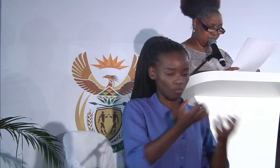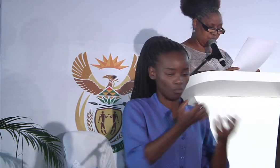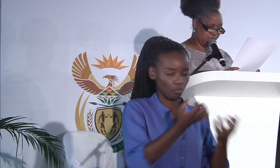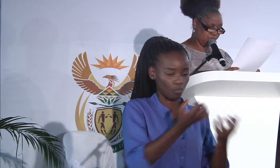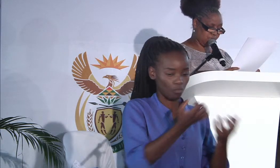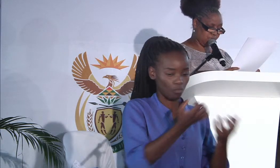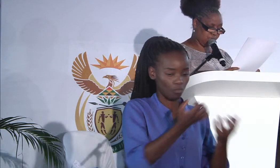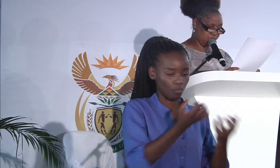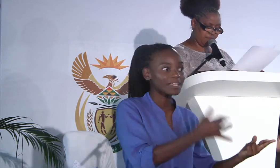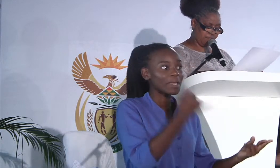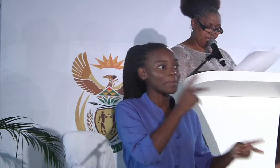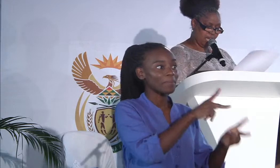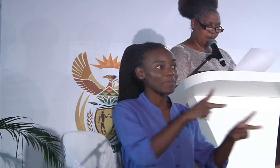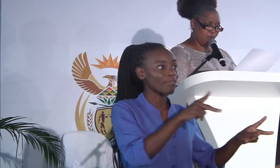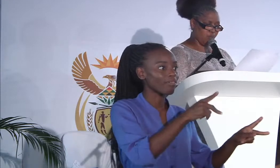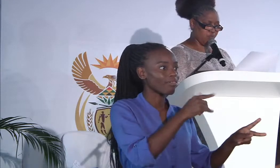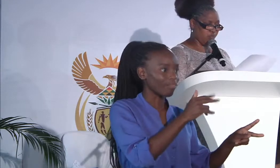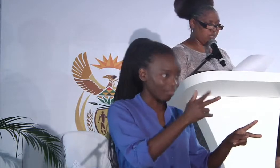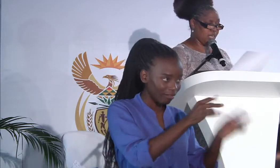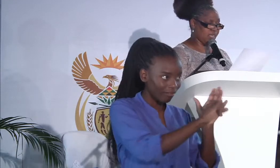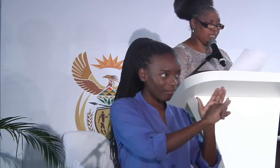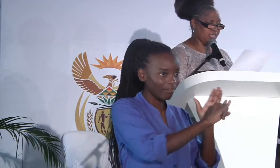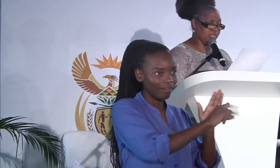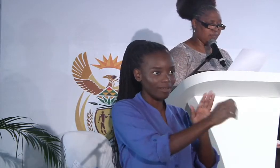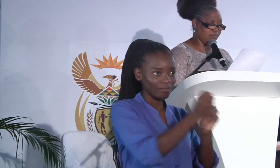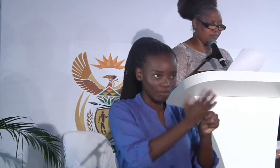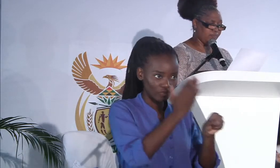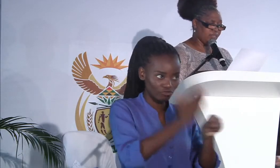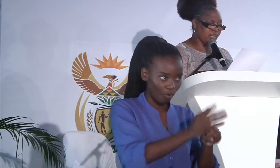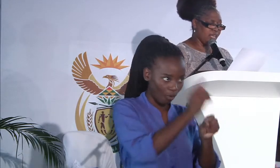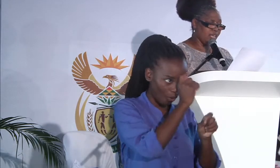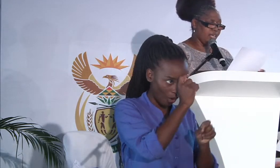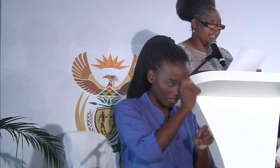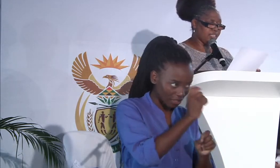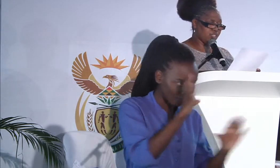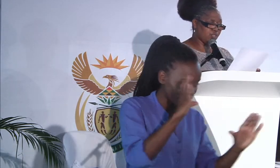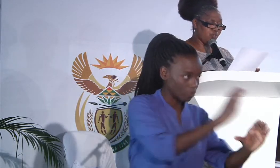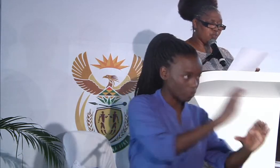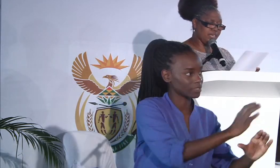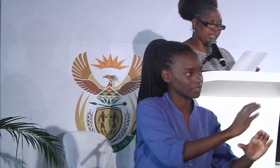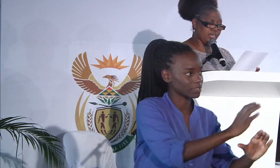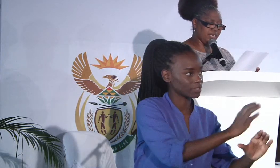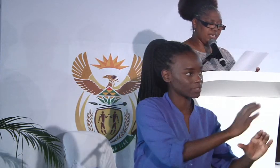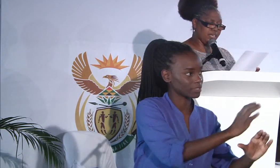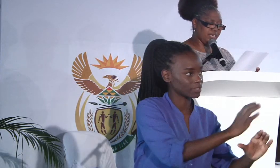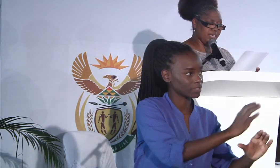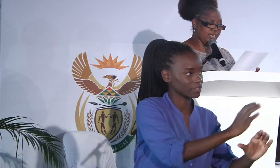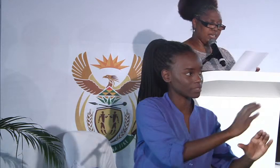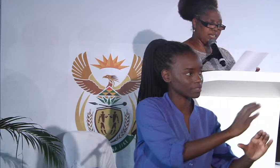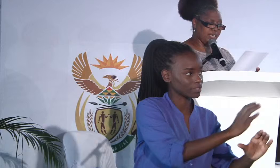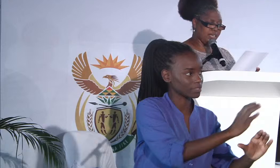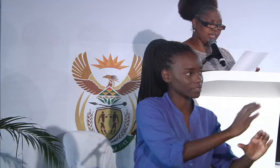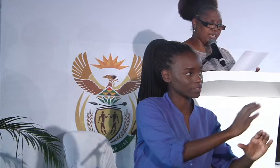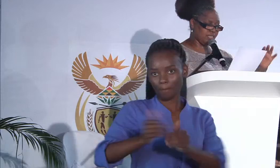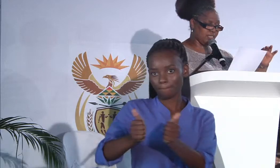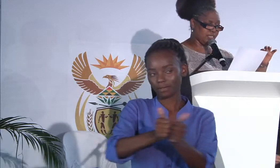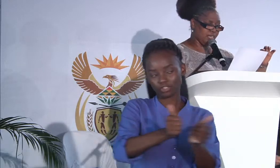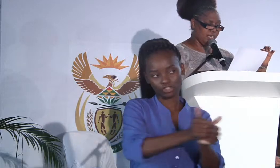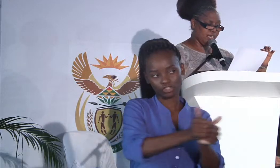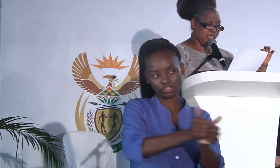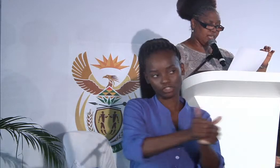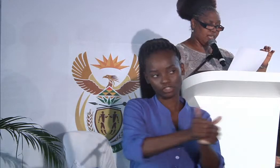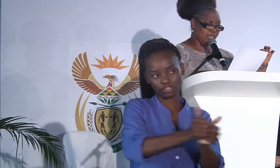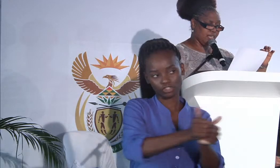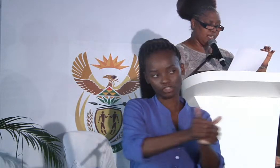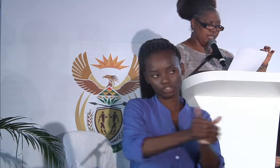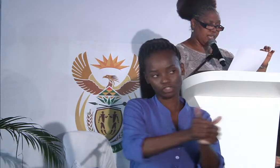people who deserve our utmost attention. It is through increased partnerships and collaborations that